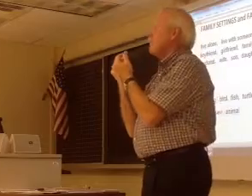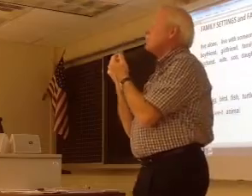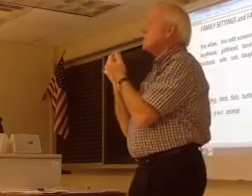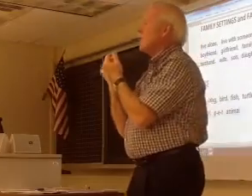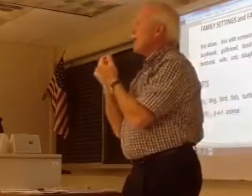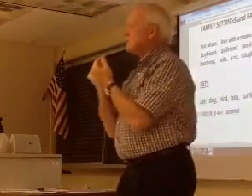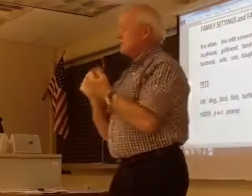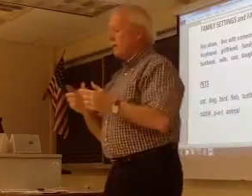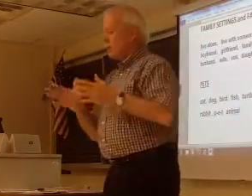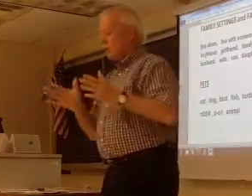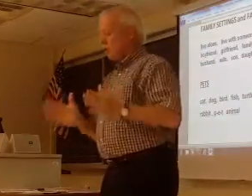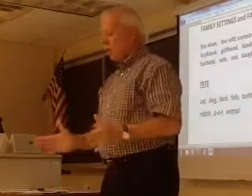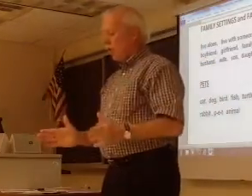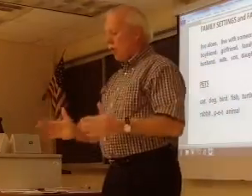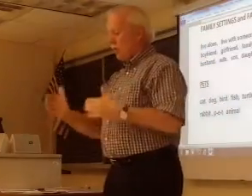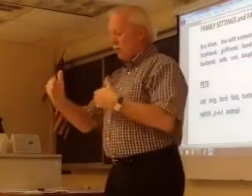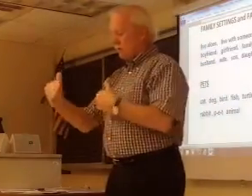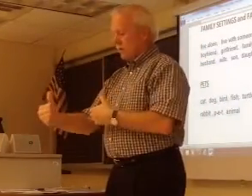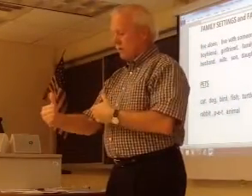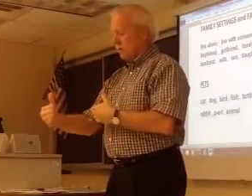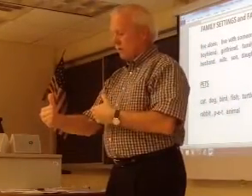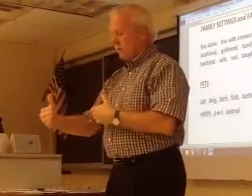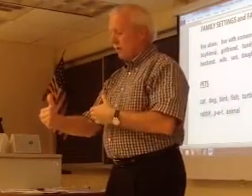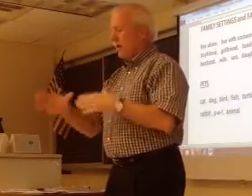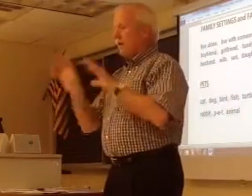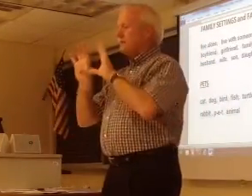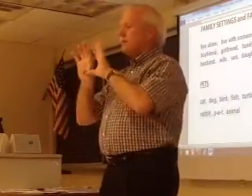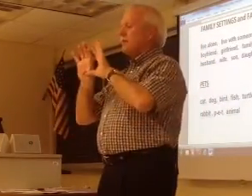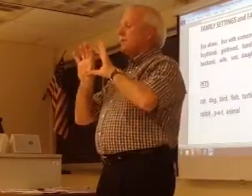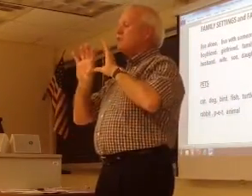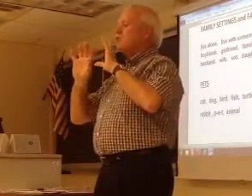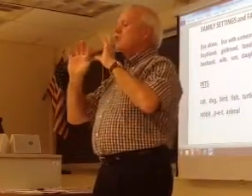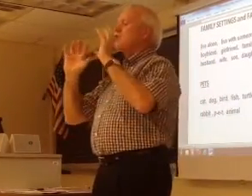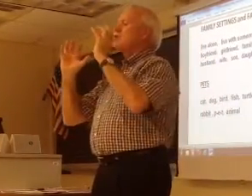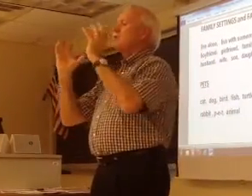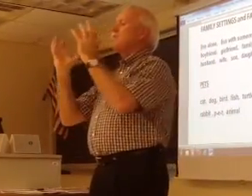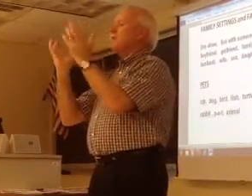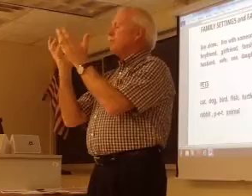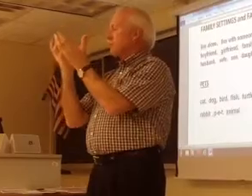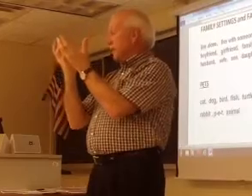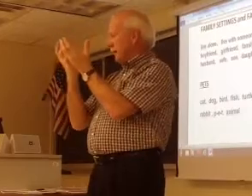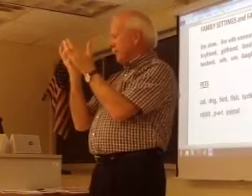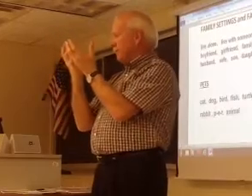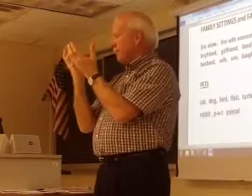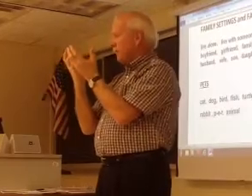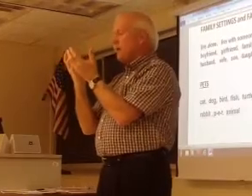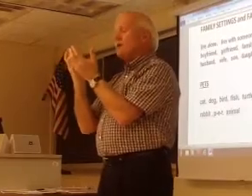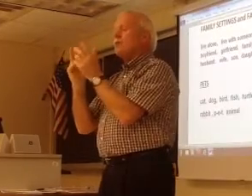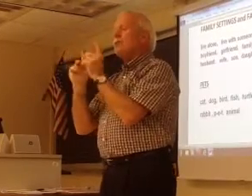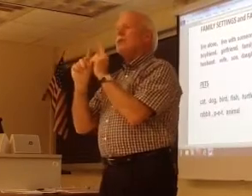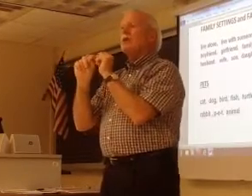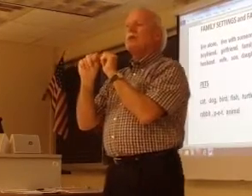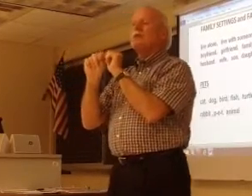Office, no, that's really showing walls here instead of this circle of people together. Did we do the letter